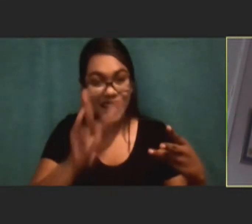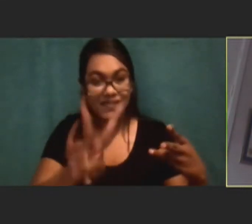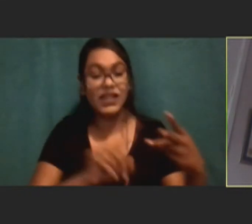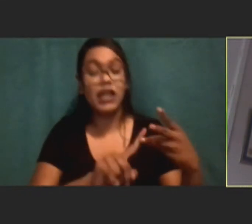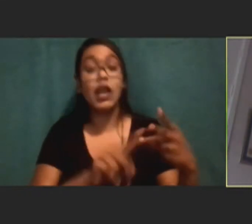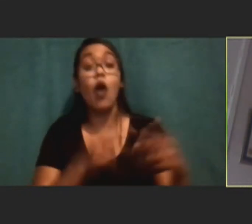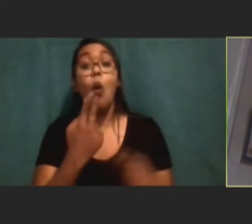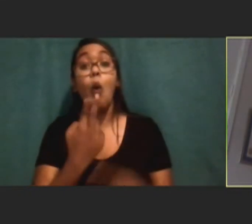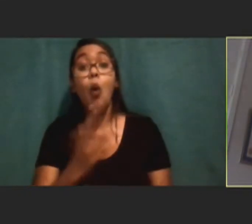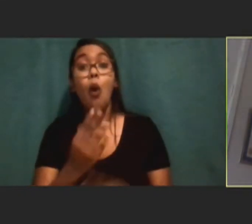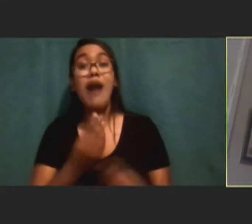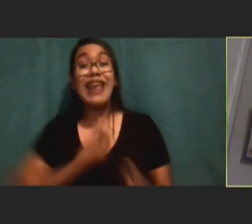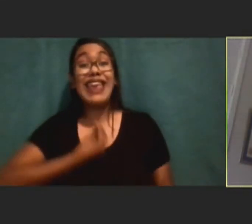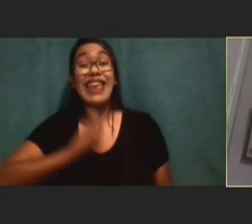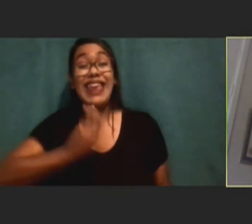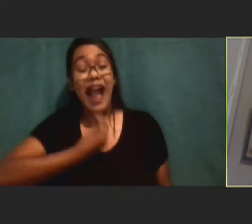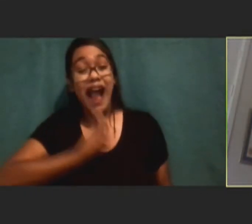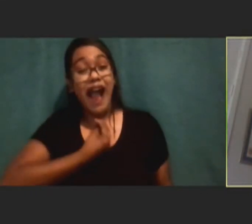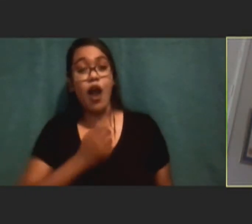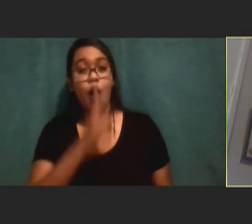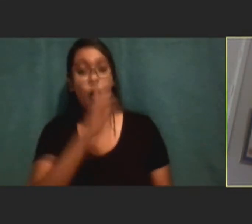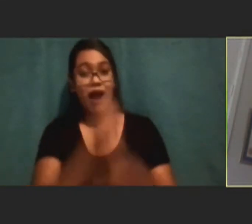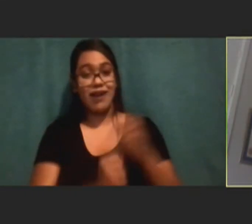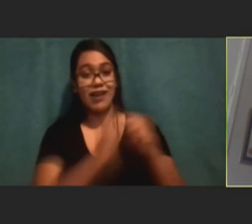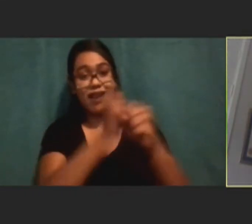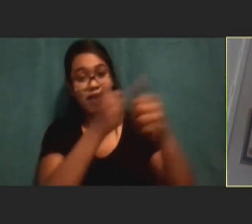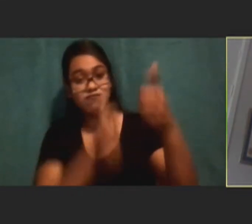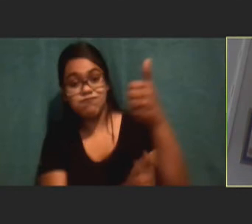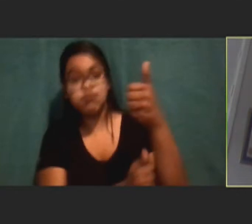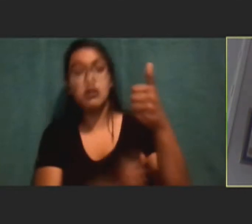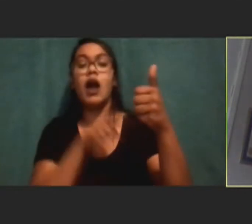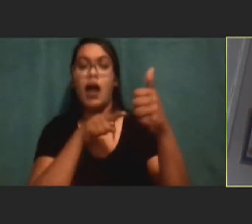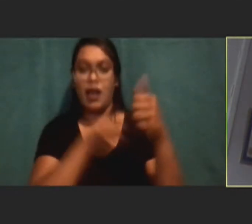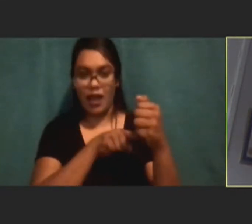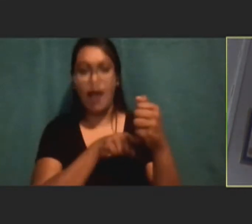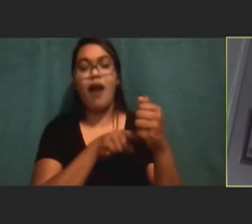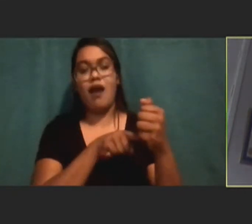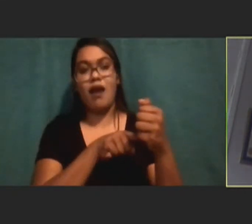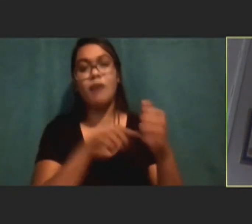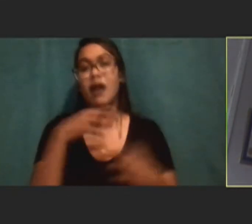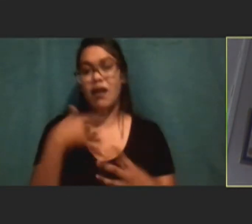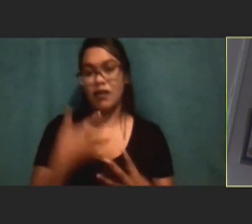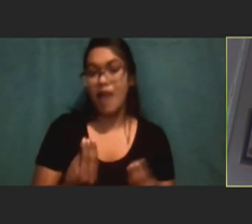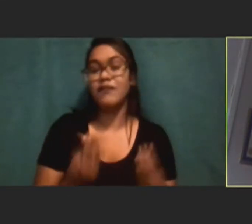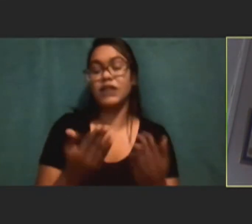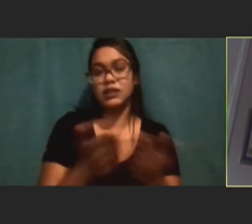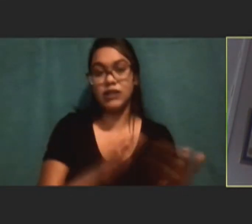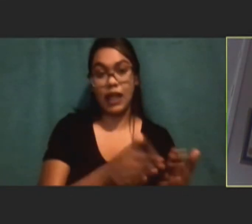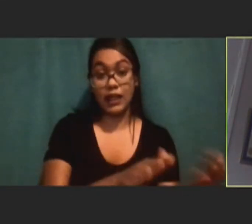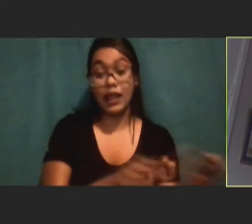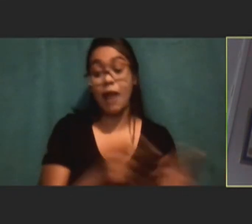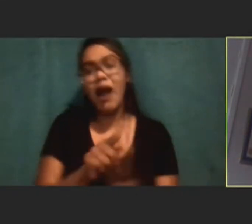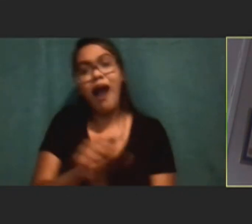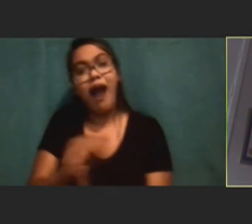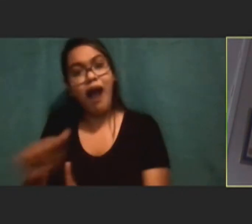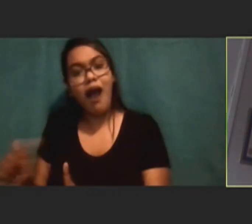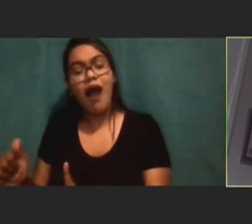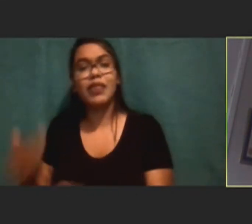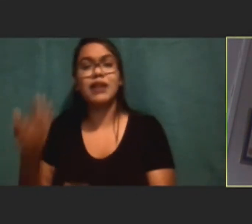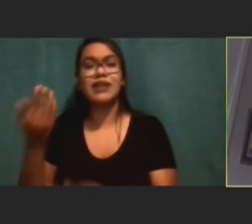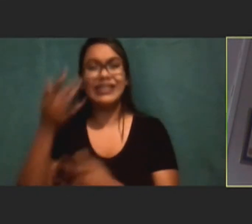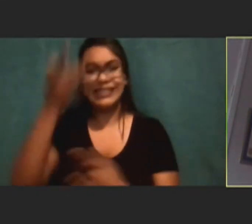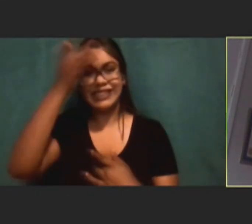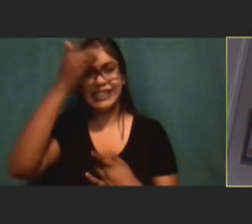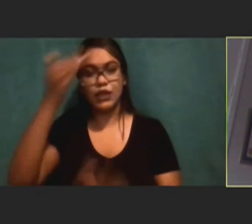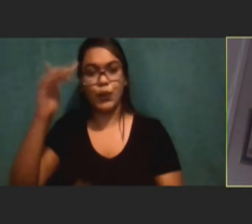so I think we should be cautious with children, as we should be with everyone, and to adopt the measures